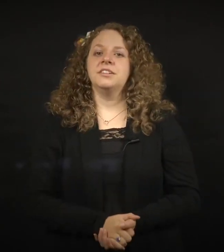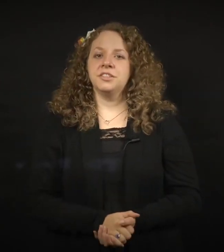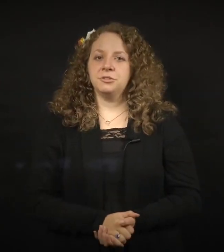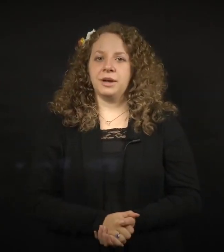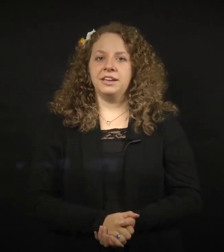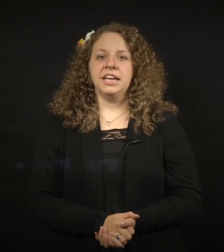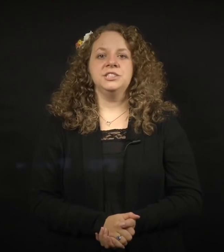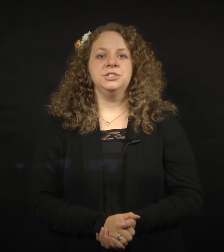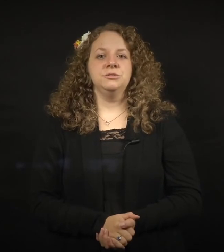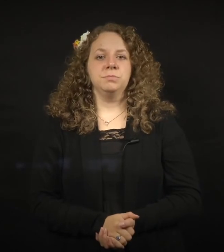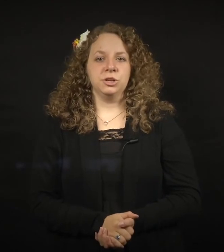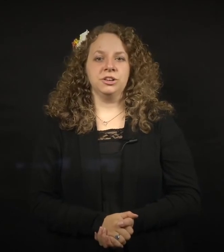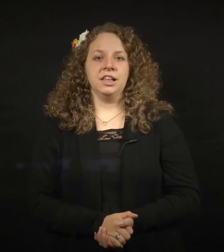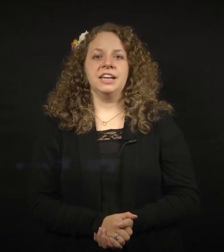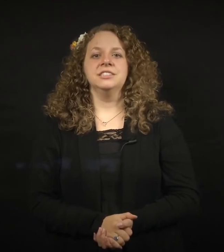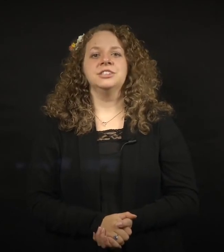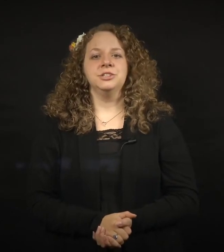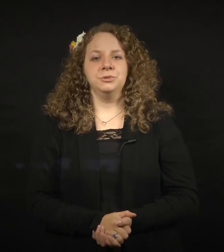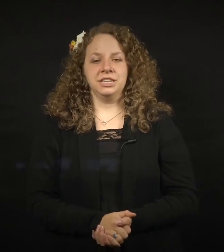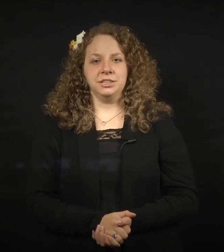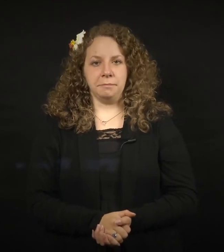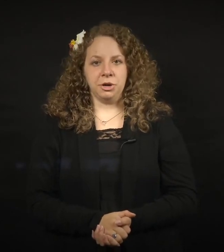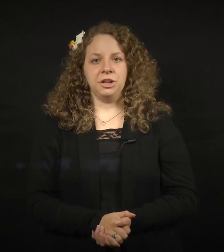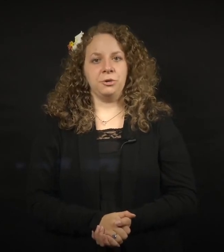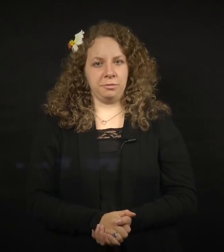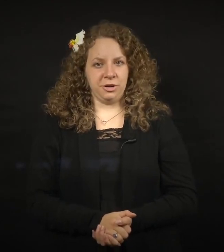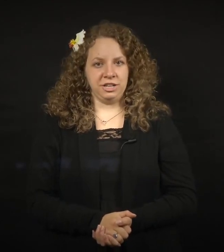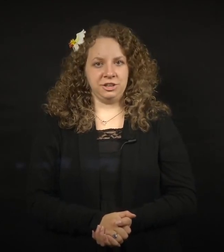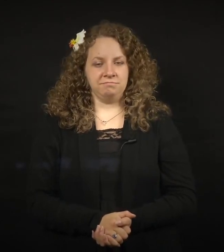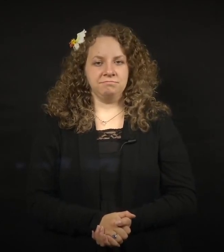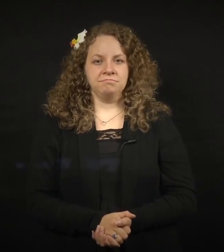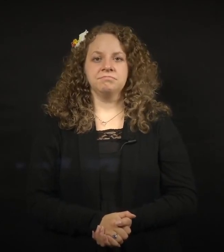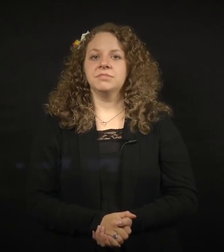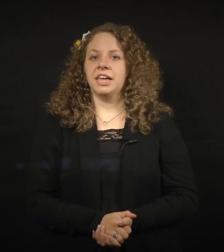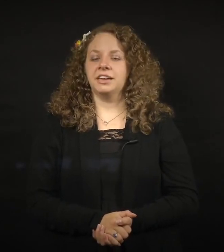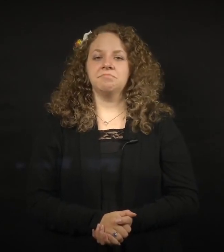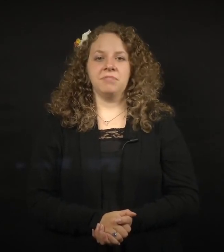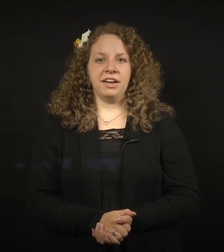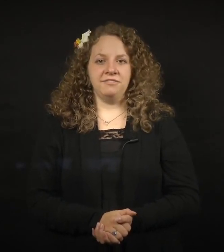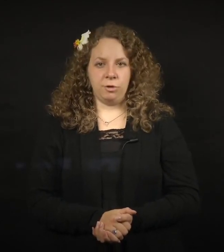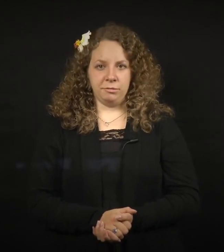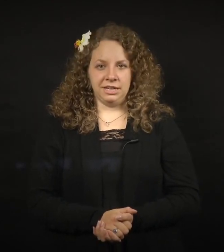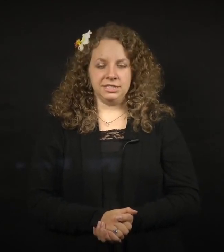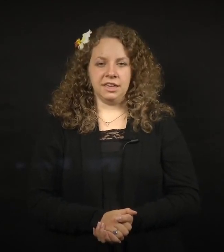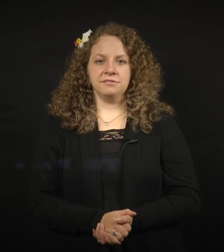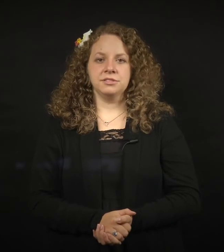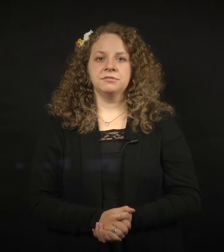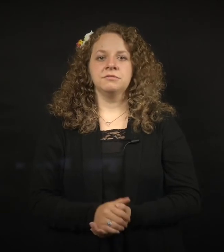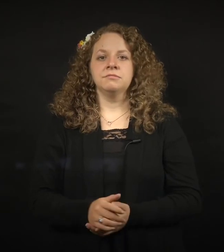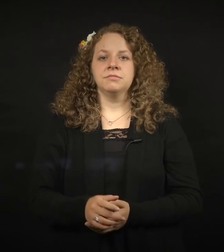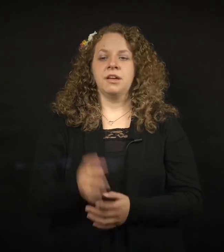Another way is to pluralize using number incorporation, like I have 4 minutes left.